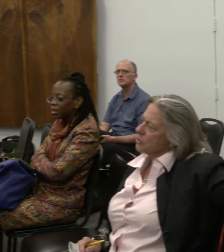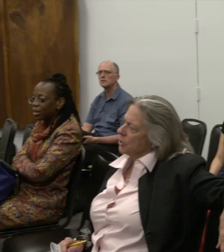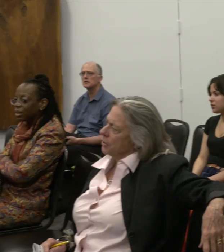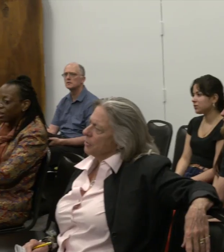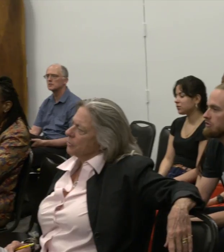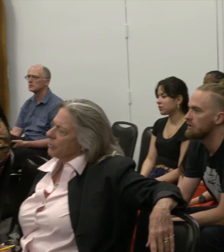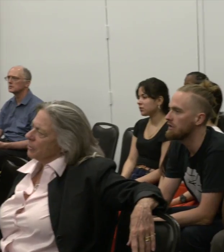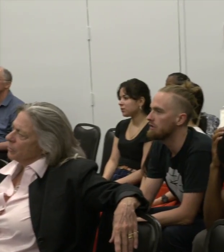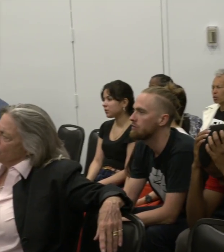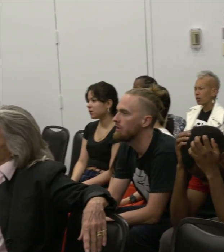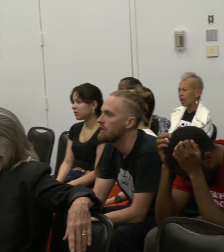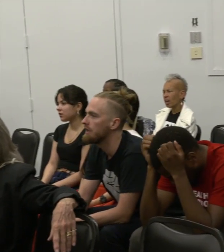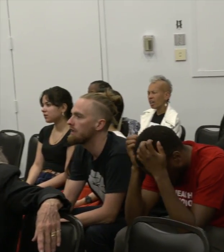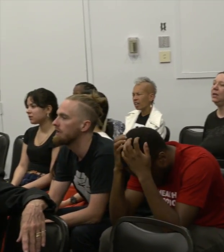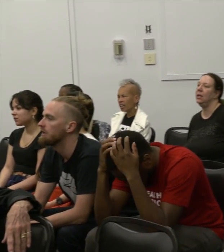water, children,